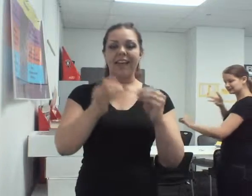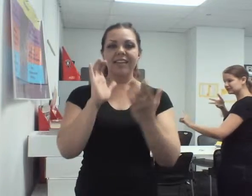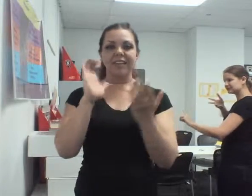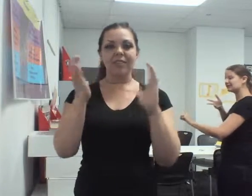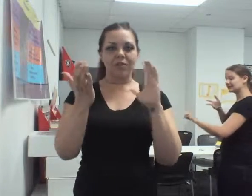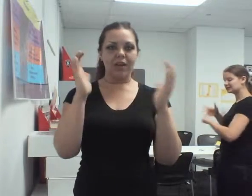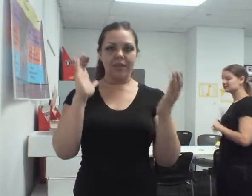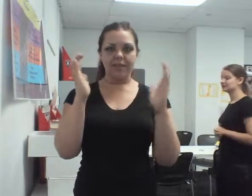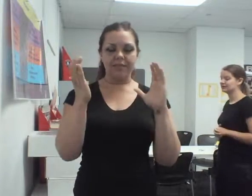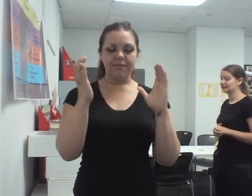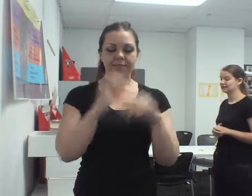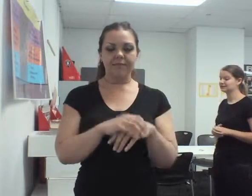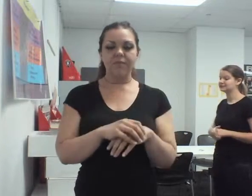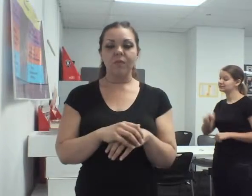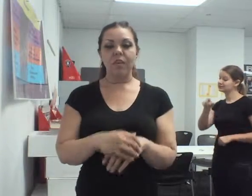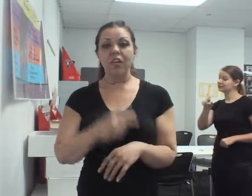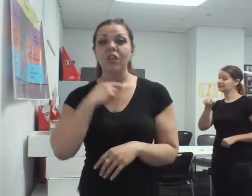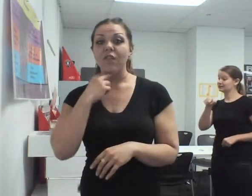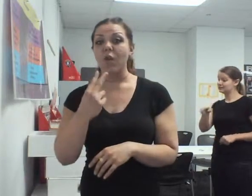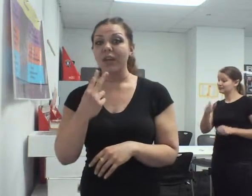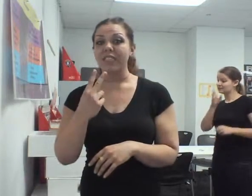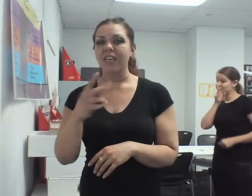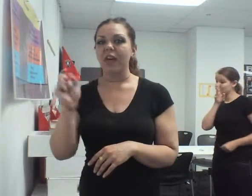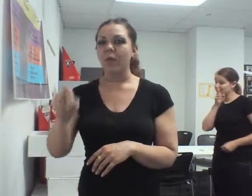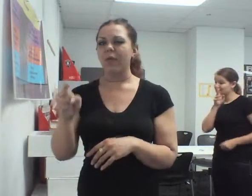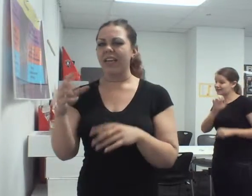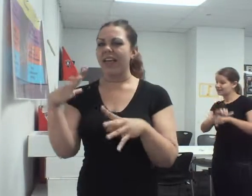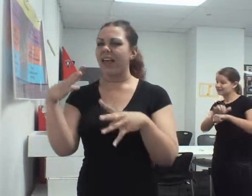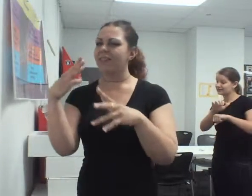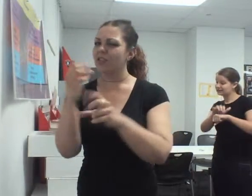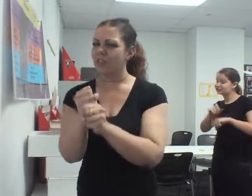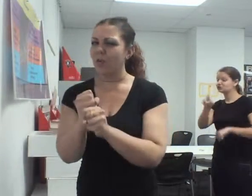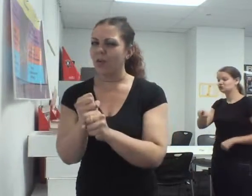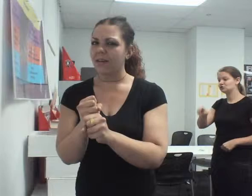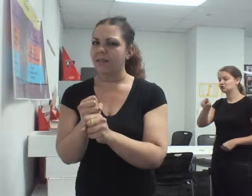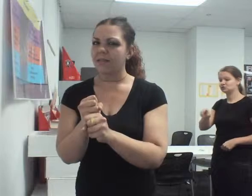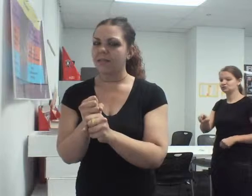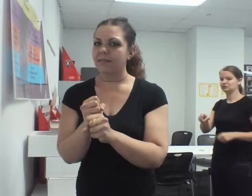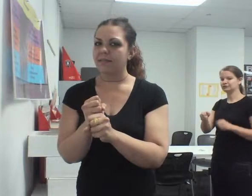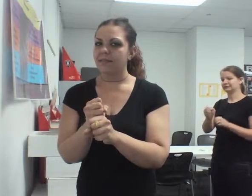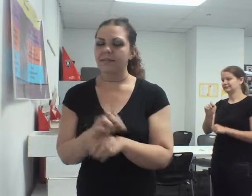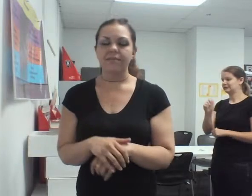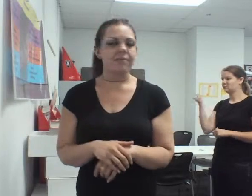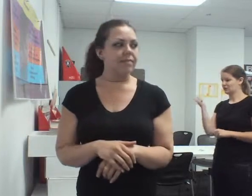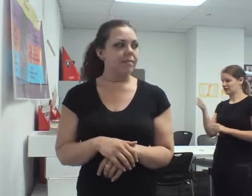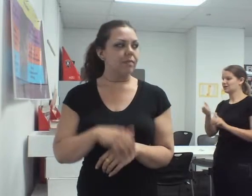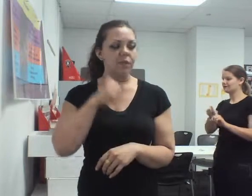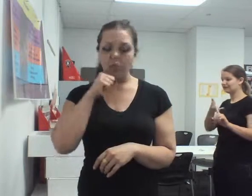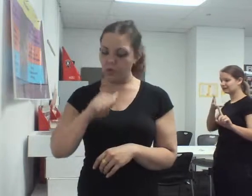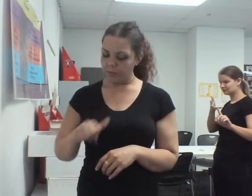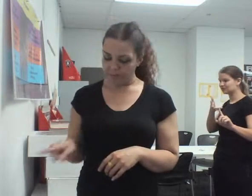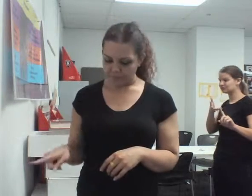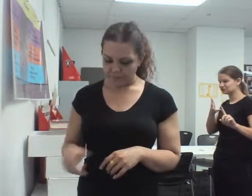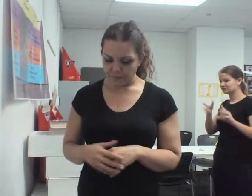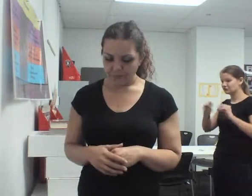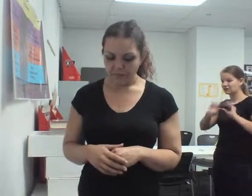compress it, get rid of it, and make it crystal clear. Great. I guess, like, doesn't that kind of go against